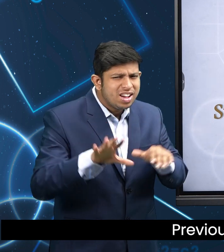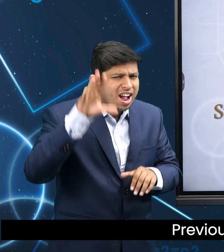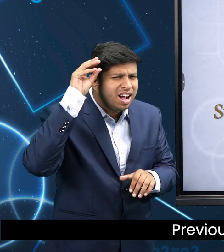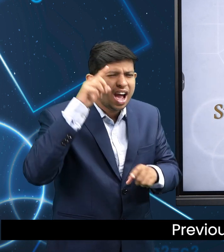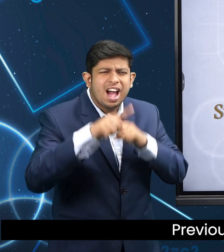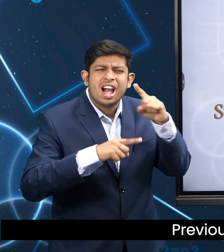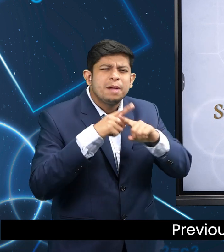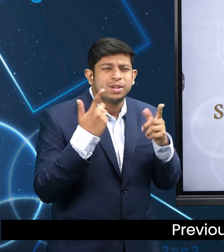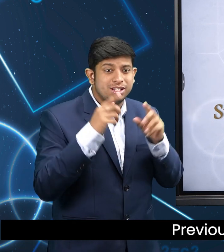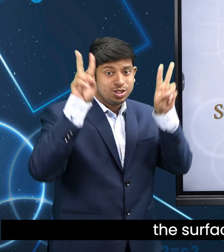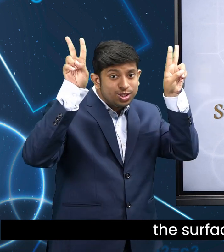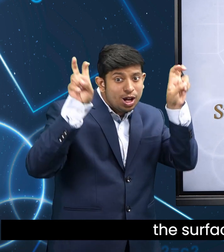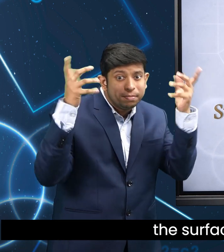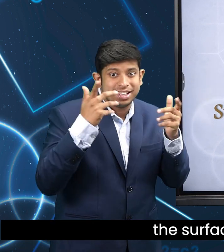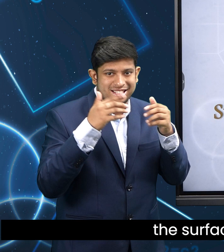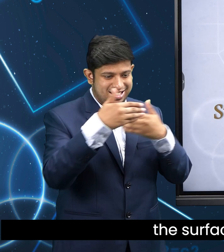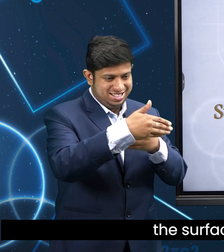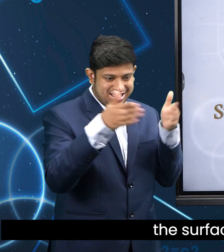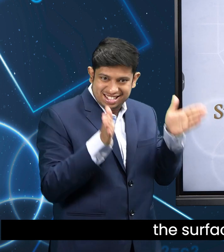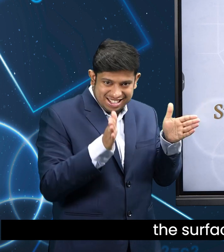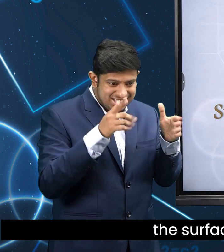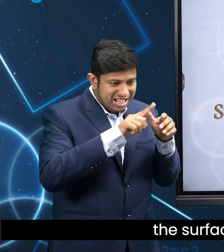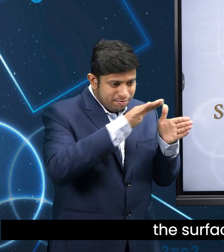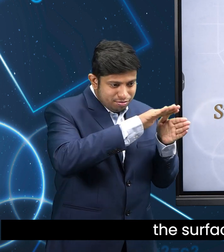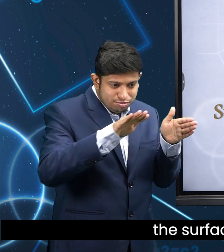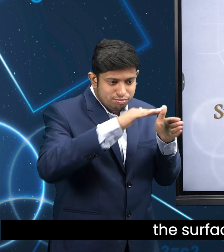Previously, you have learned about the surface area and volume of a cube.